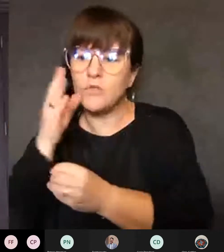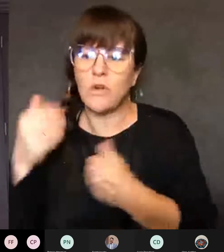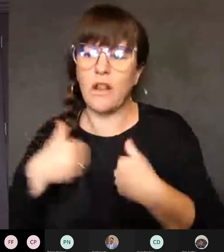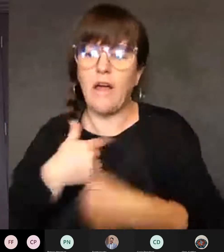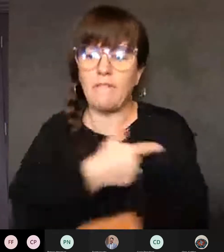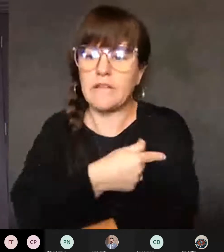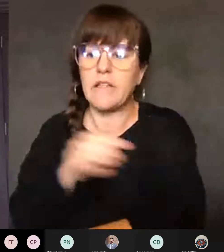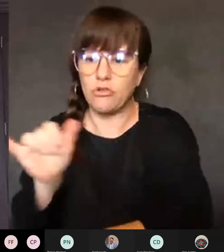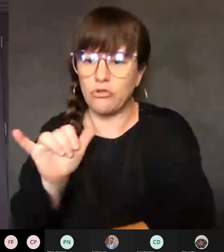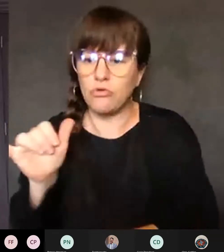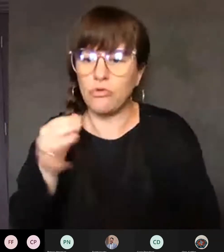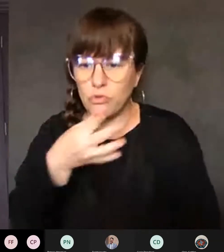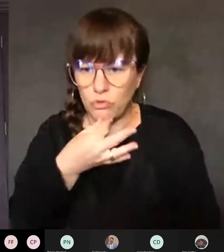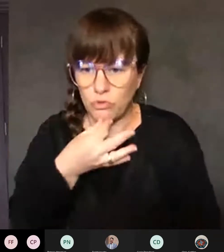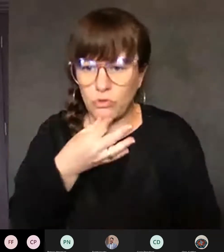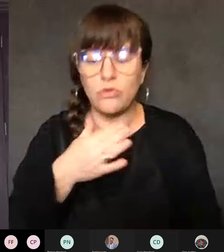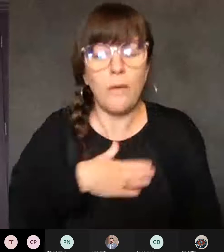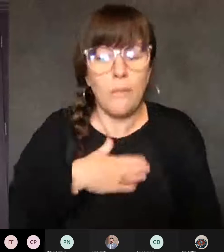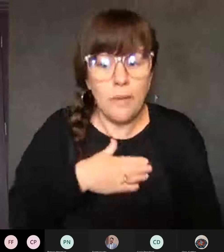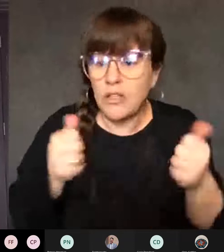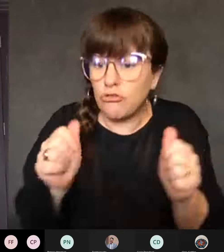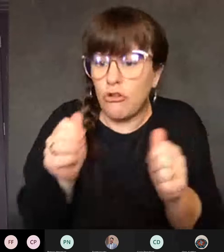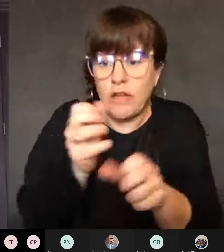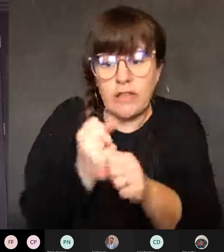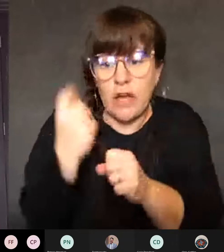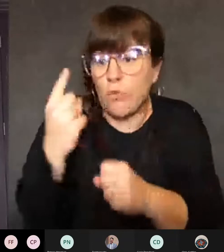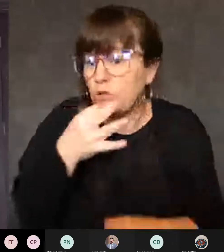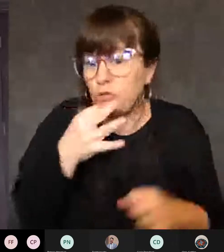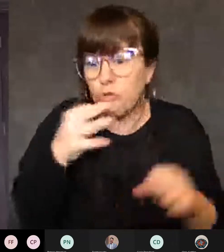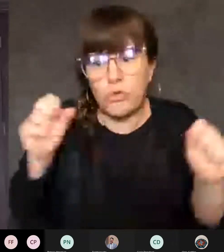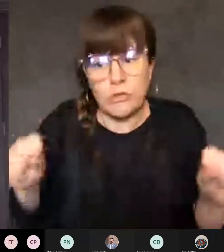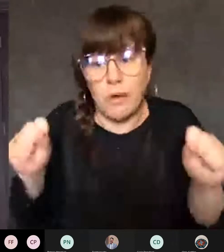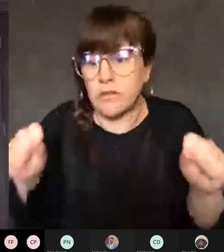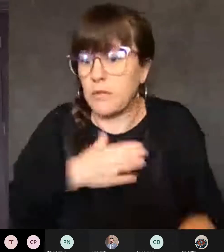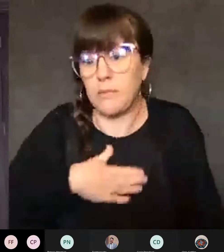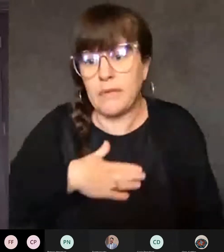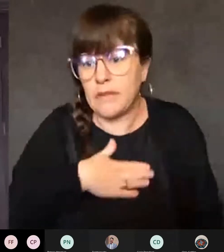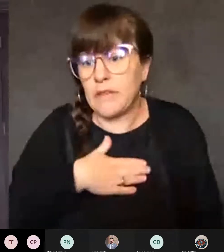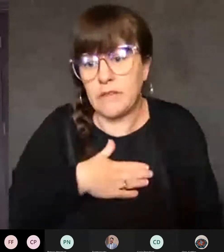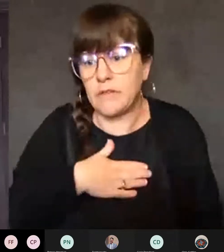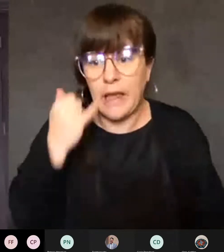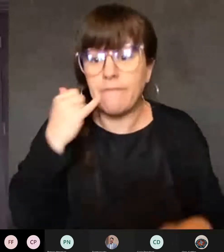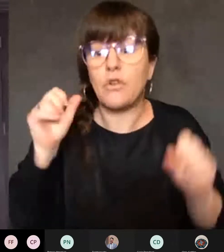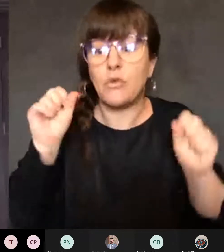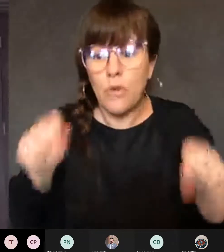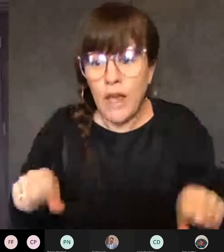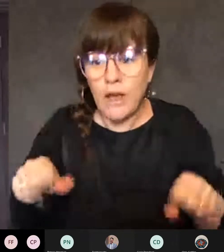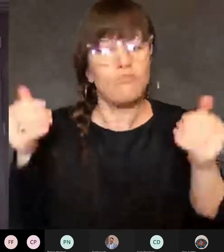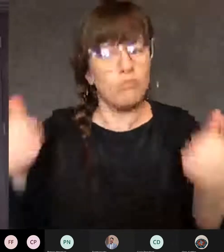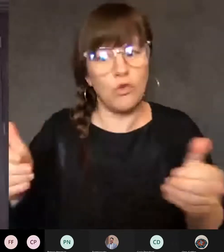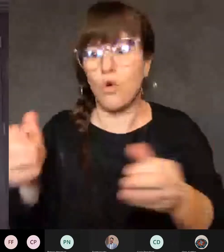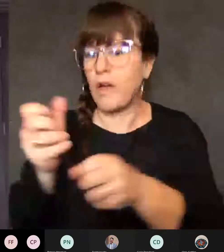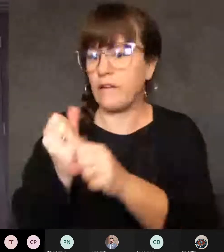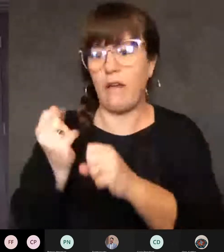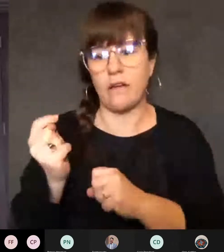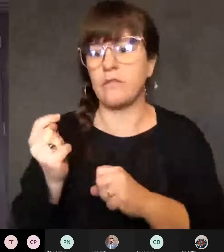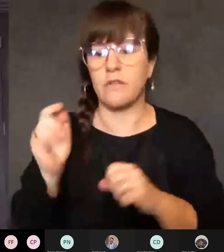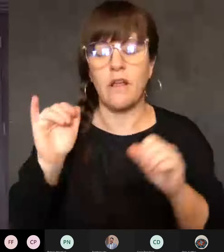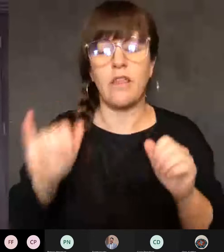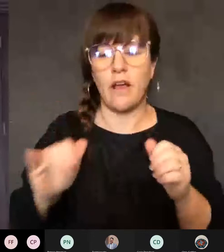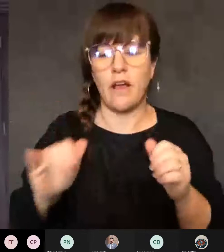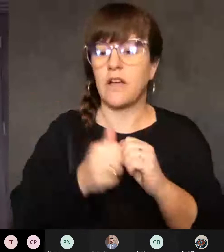please try to get one, unless you have some other health concerns where you can't, because I really feel like that's the only way we're going to get ahead of